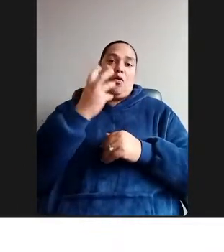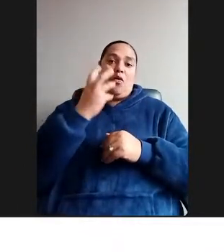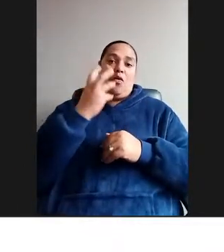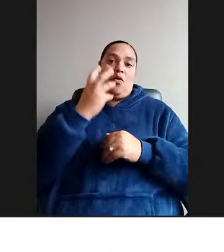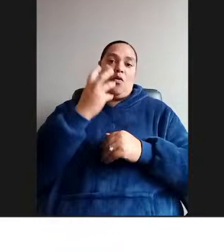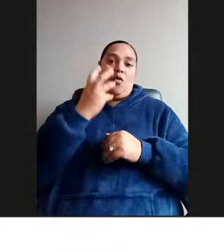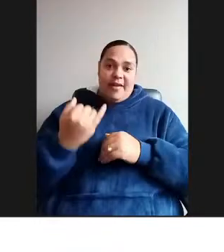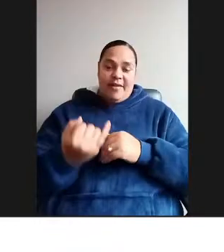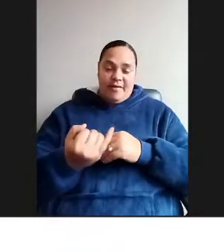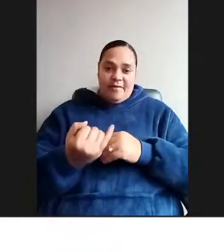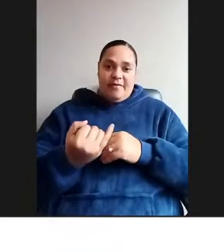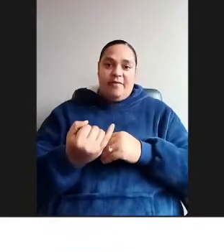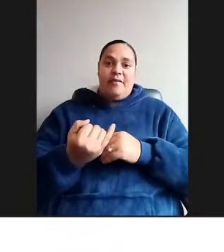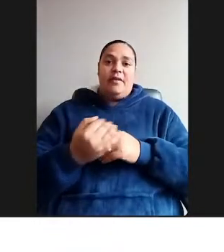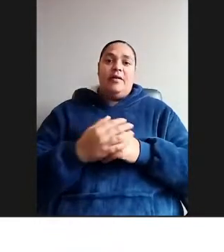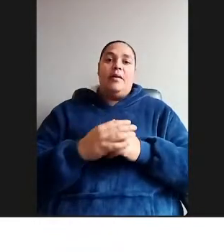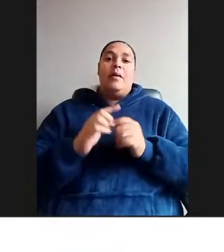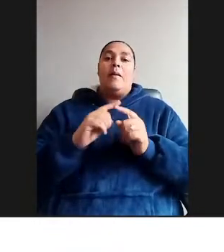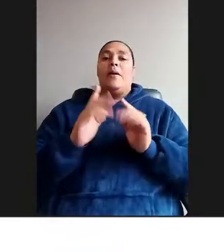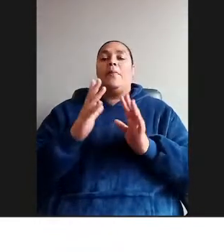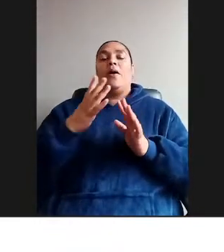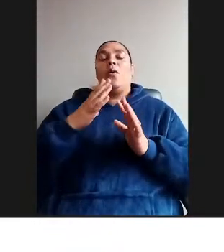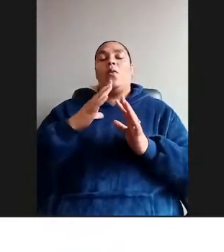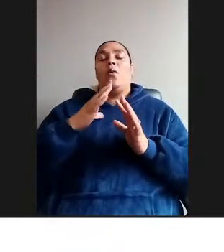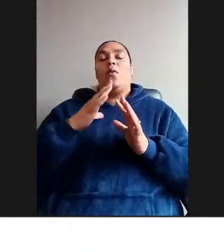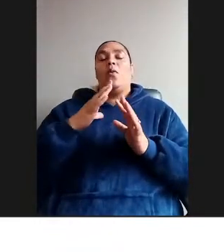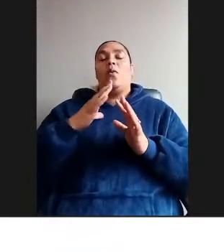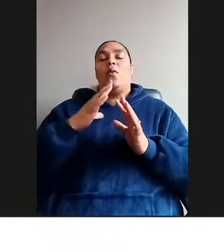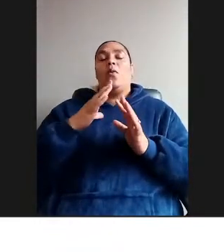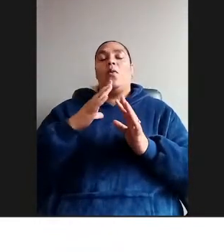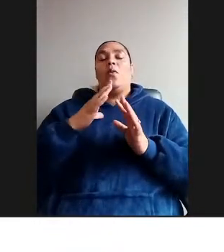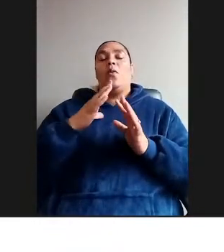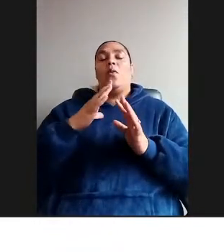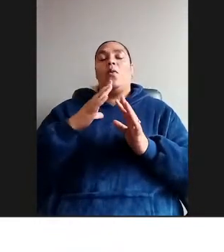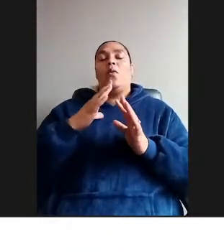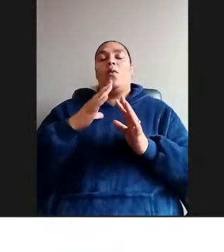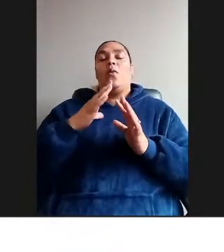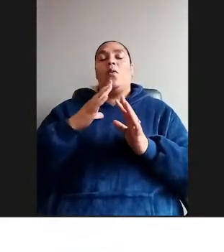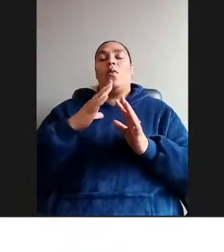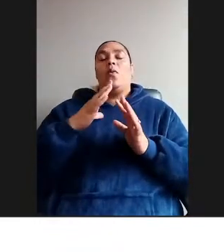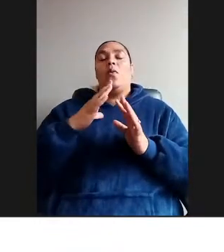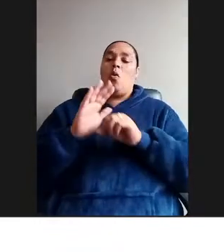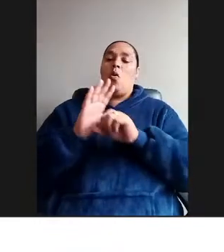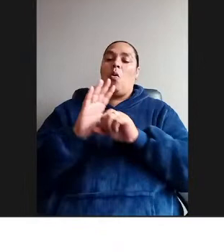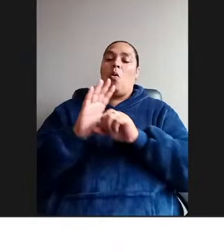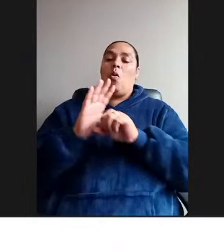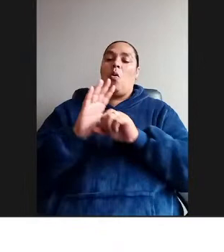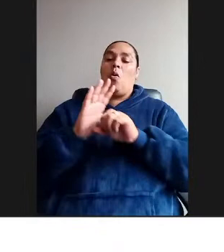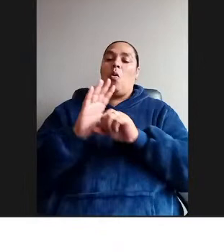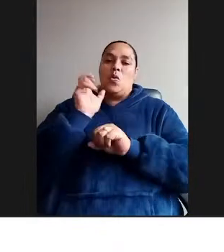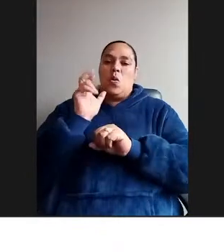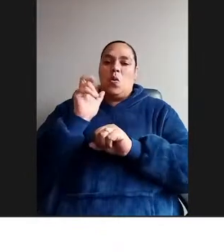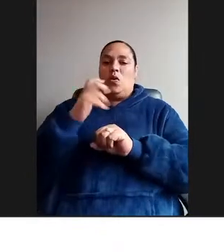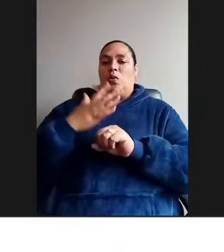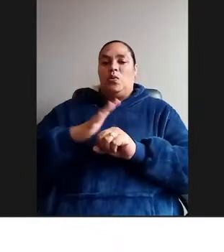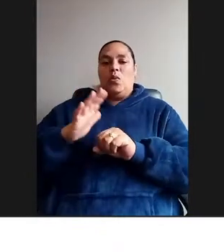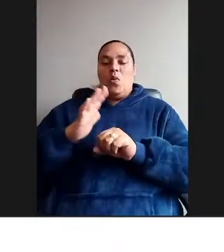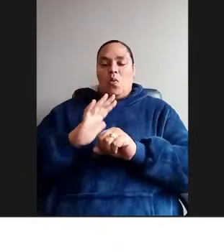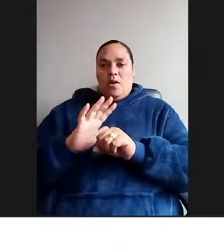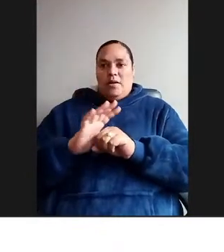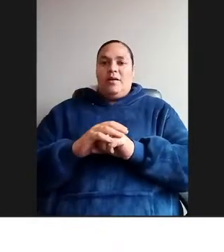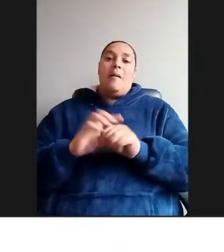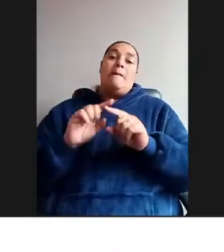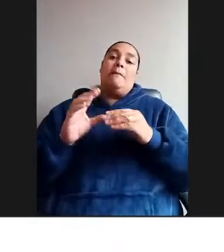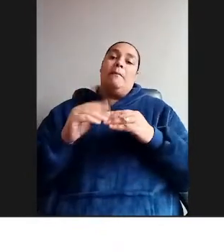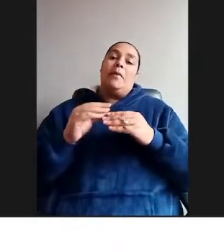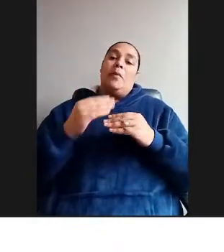We just want to make sure that we do not encounter any background noises. Members that need to flag a point